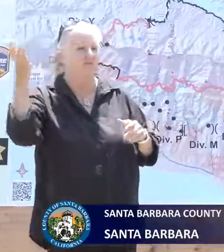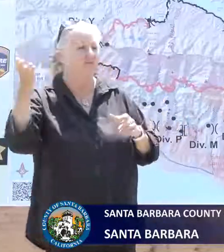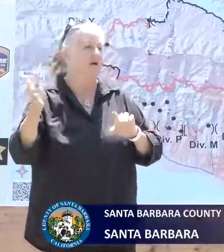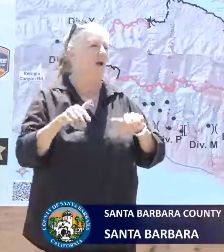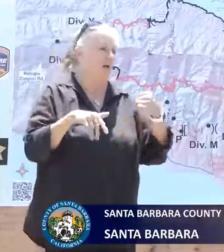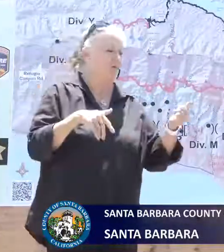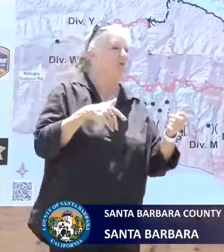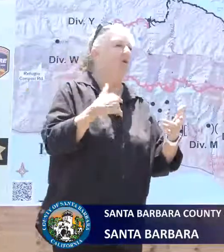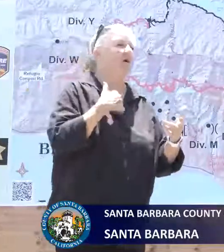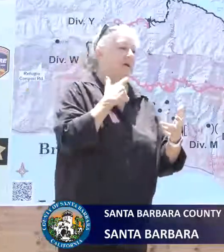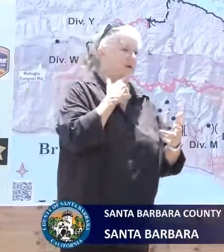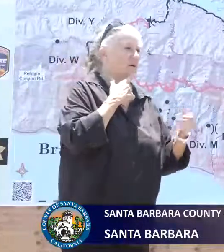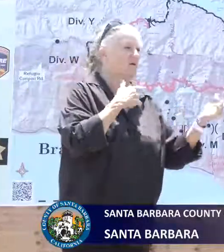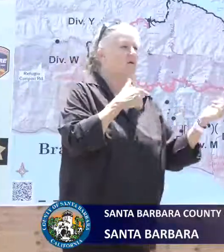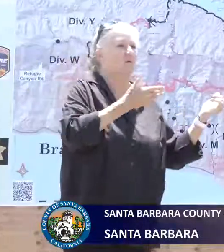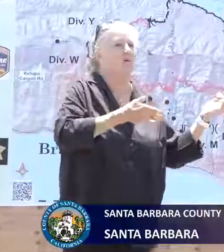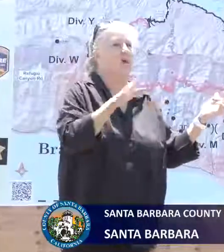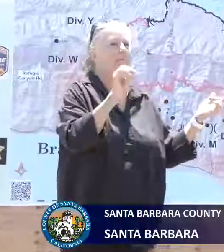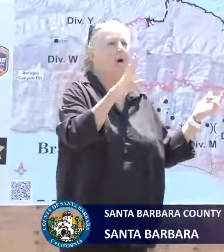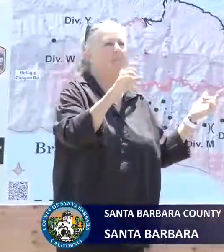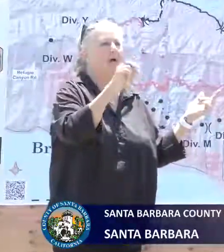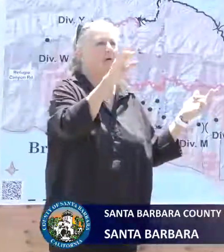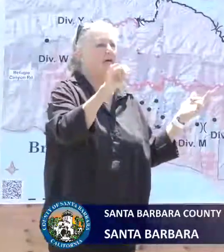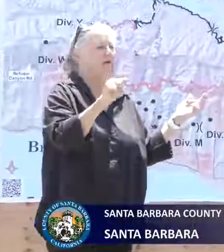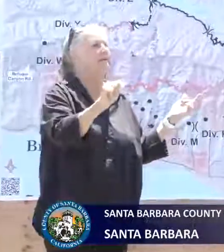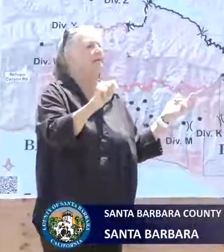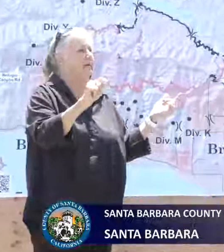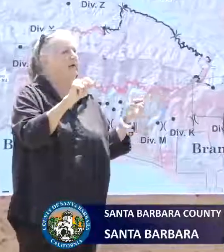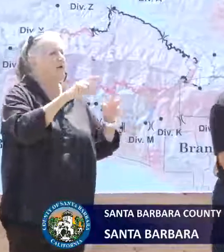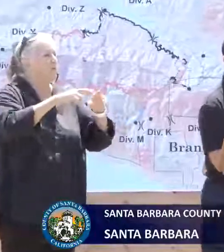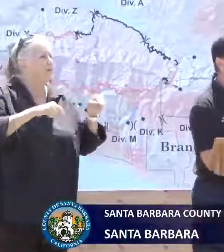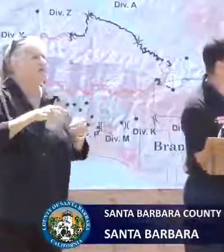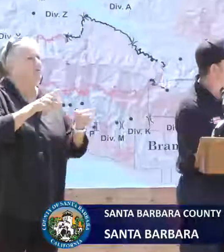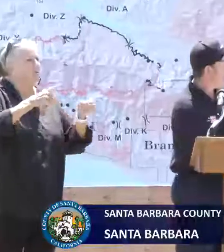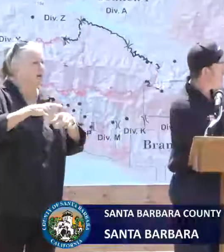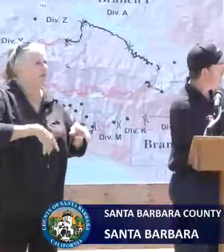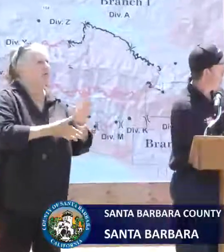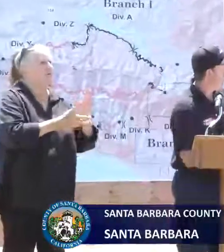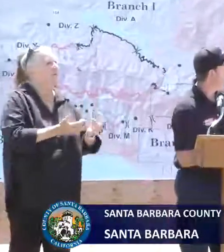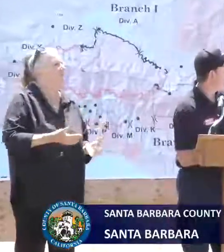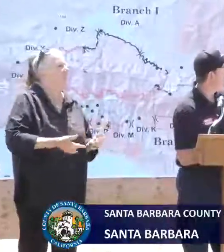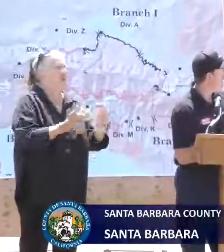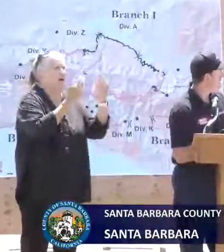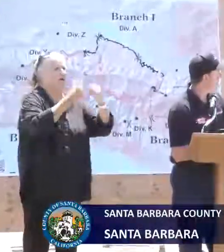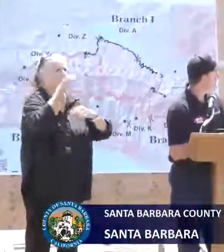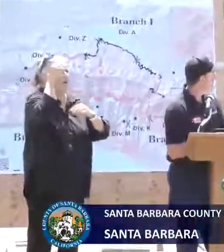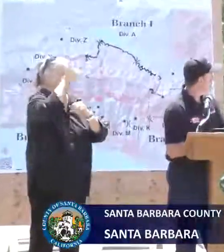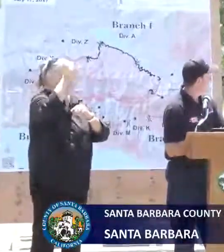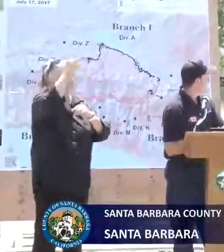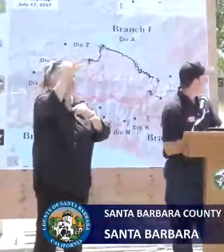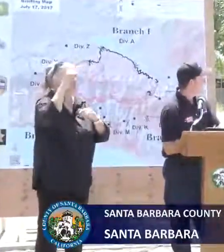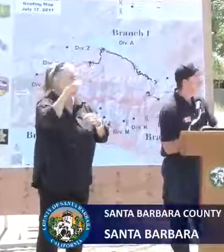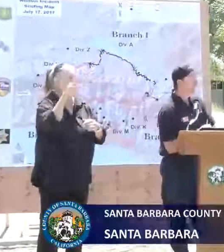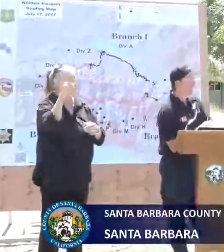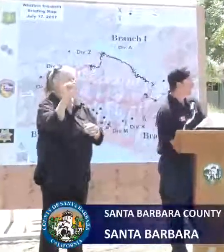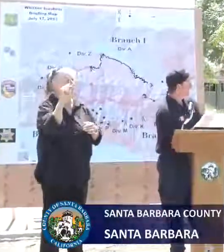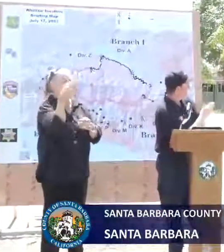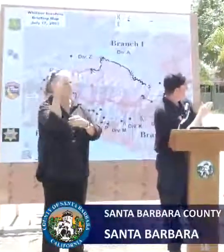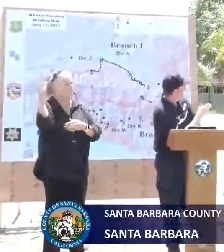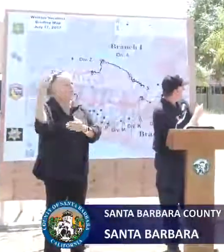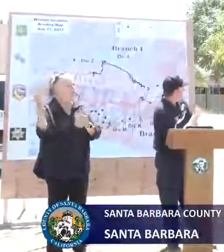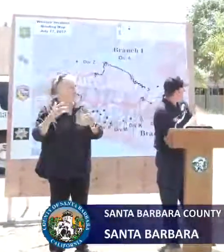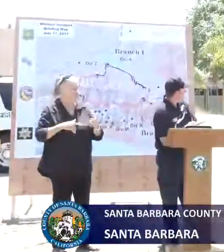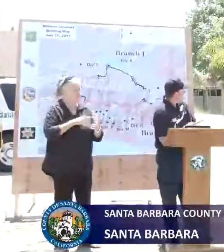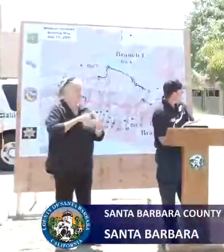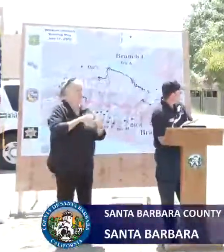up, I'd like to welcome Bob Baird. He's the Regional Director of Fire and Aviation for the U.S. Forest Service. Gene Wade Evans,